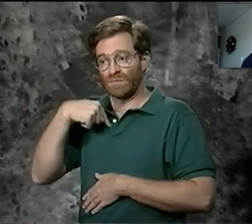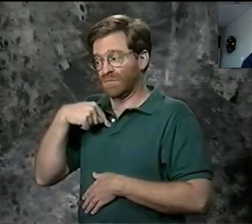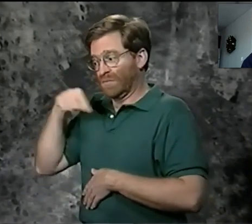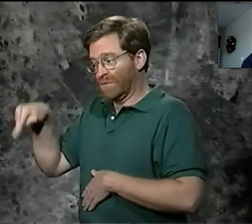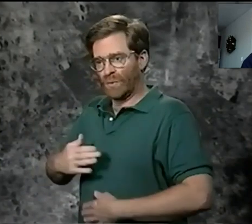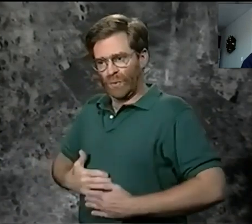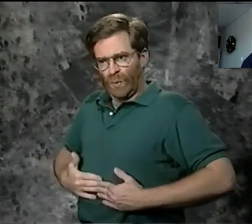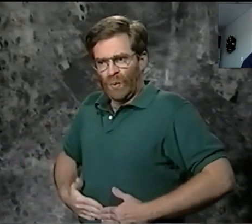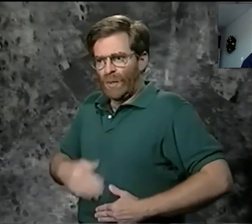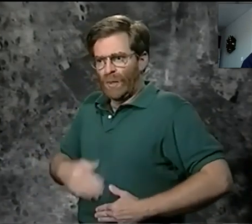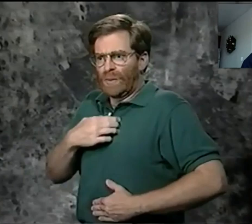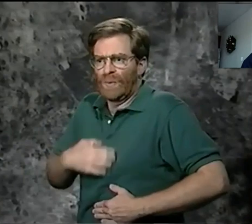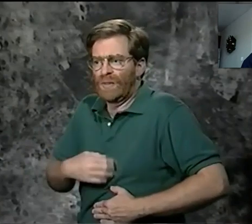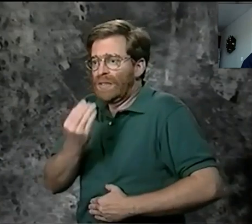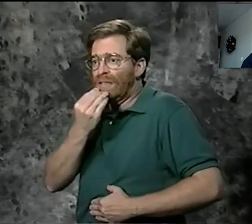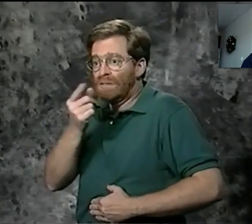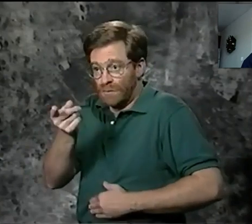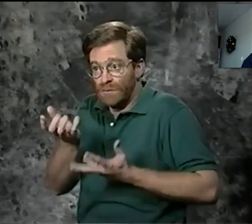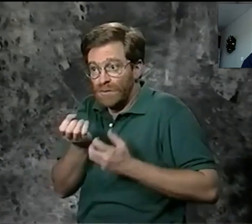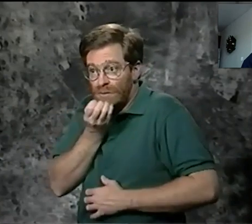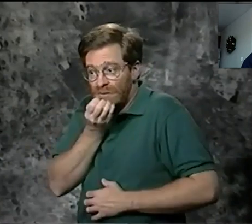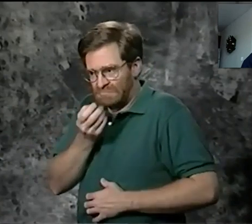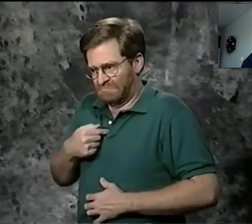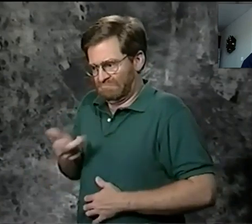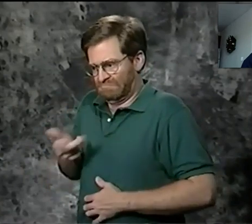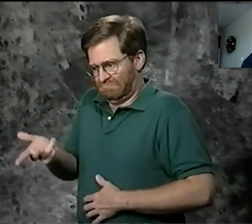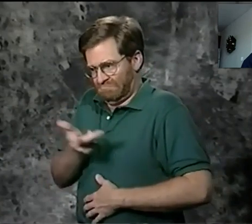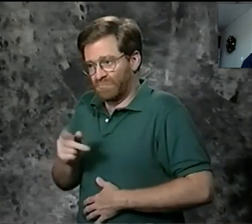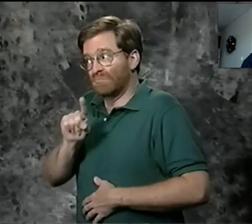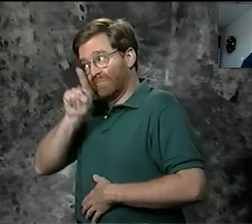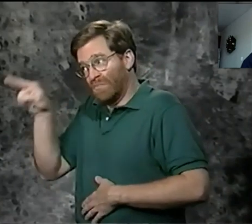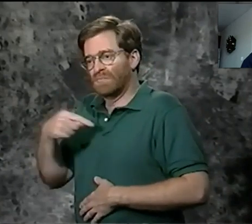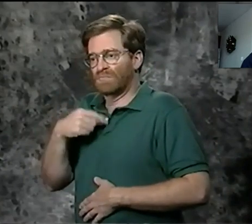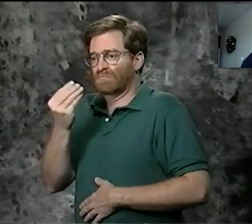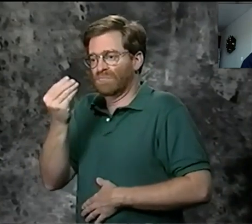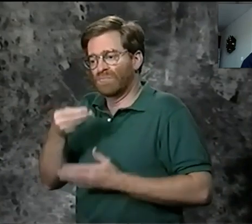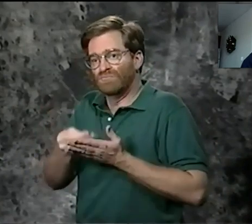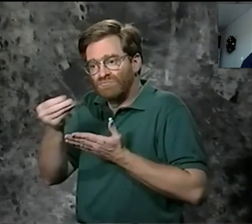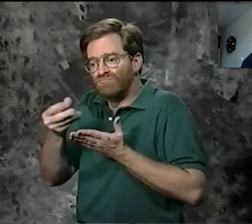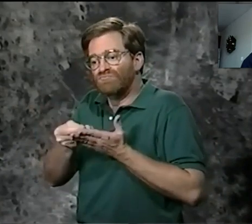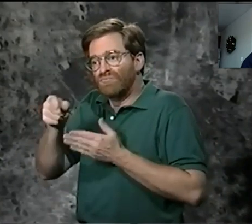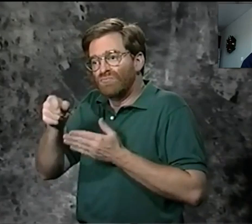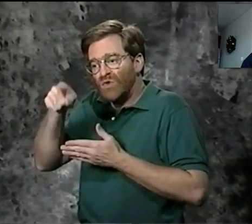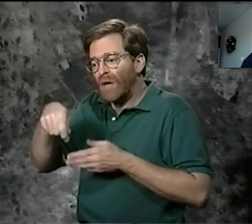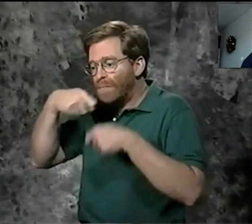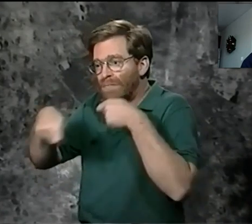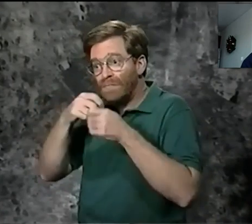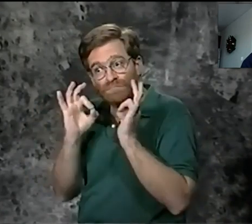So I asked our friend, we're really hungry, you want food? All three of us go and buy some